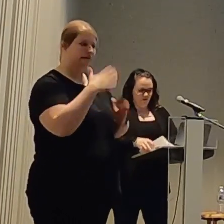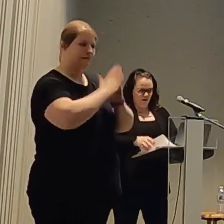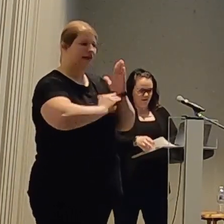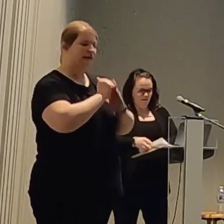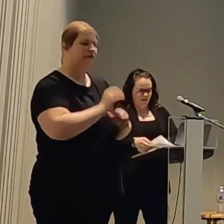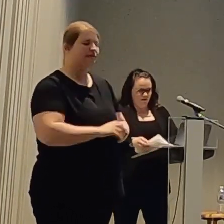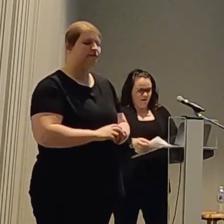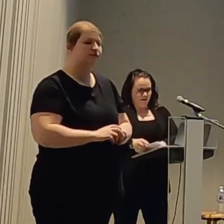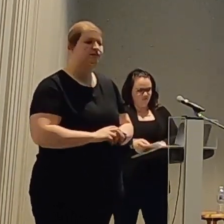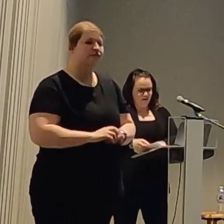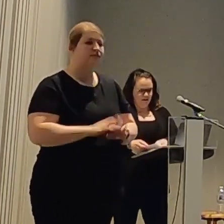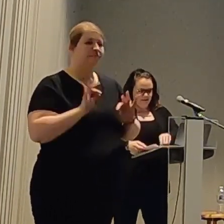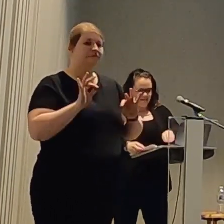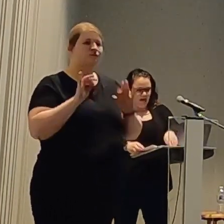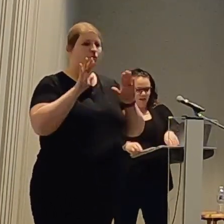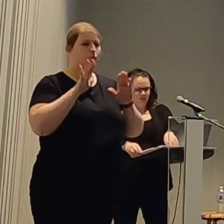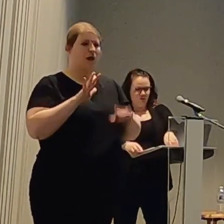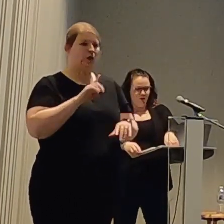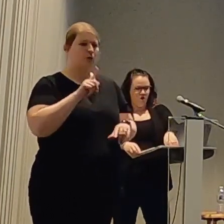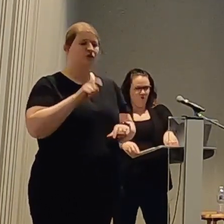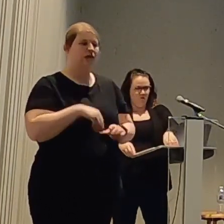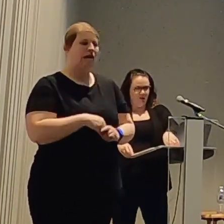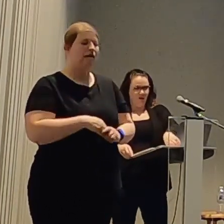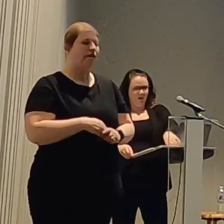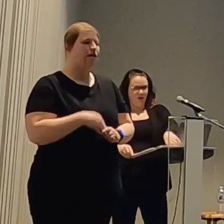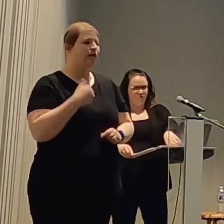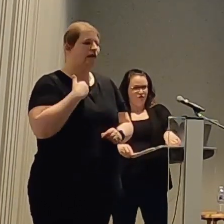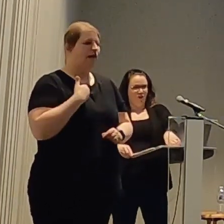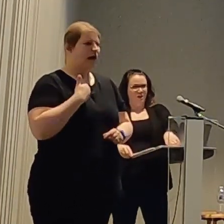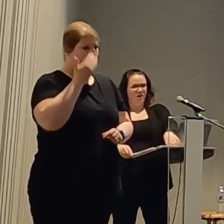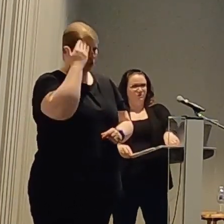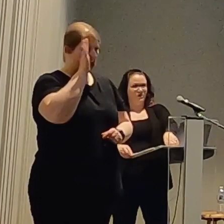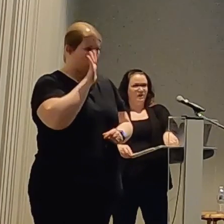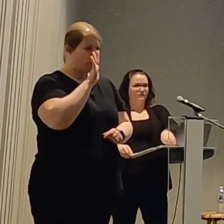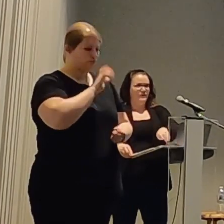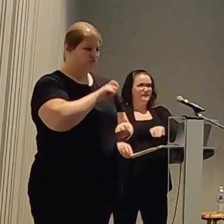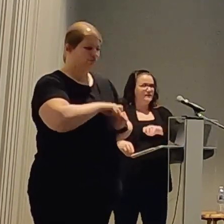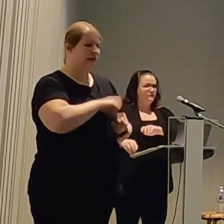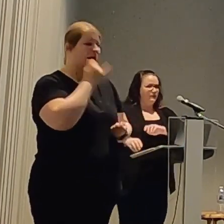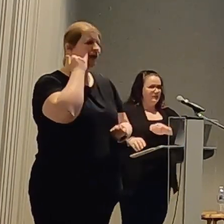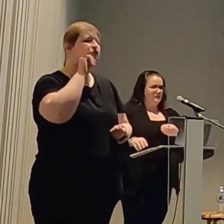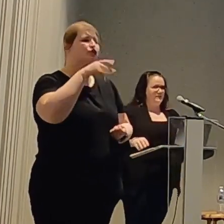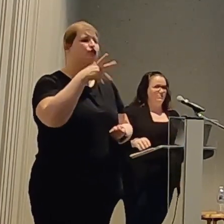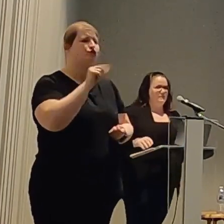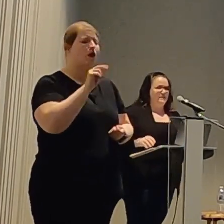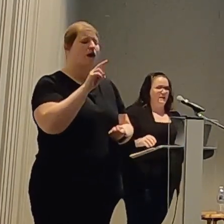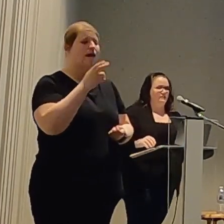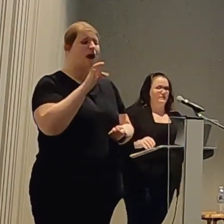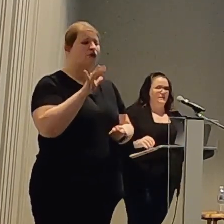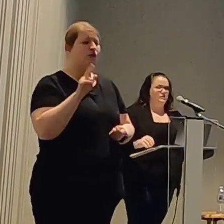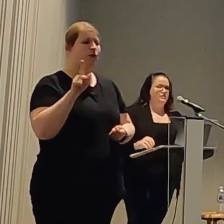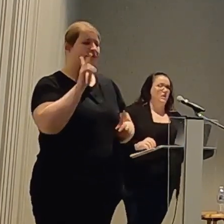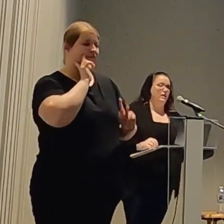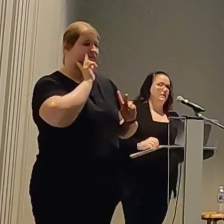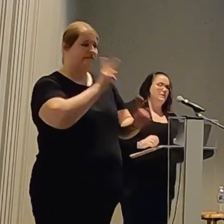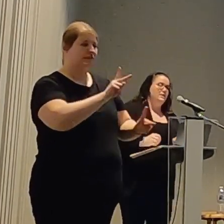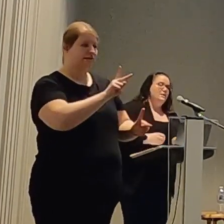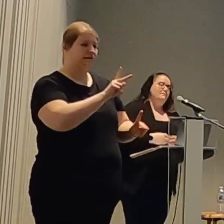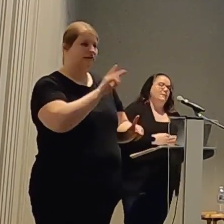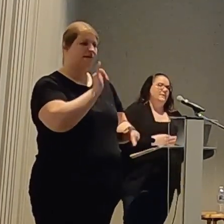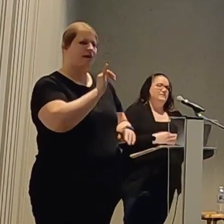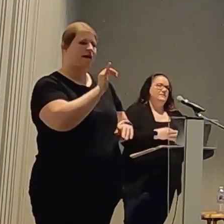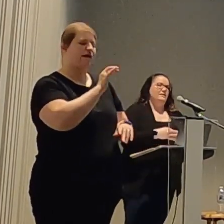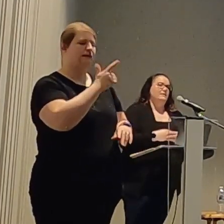So I don't exactly know if John Henry visited Francis Nauman's gallery and saw